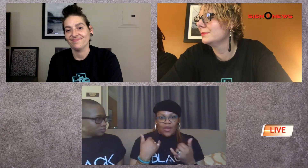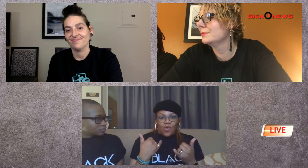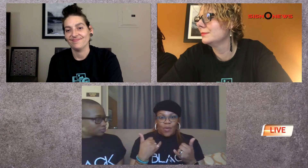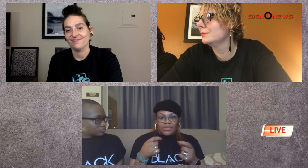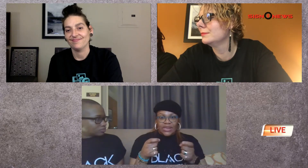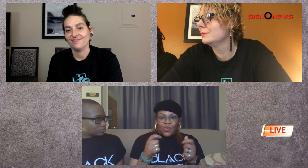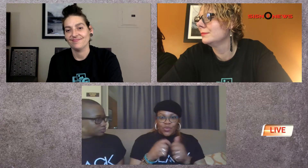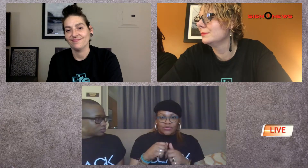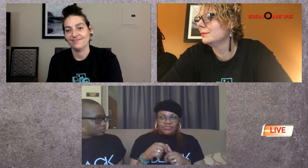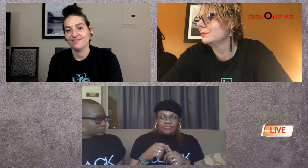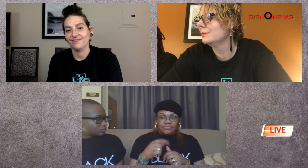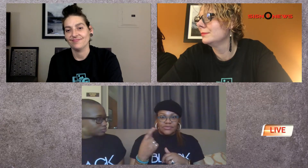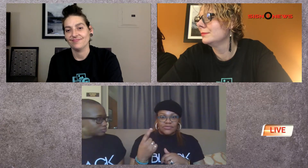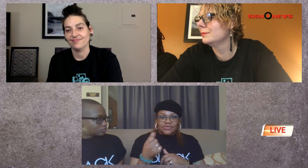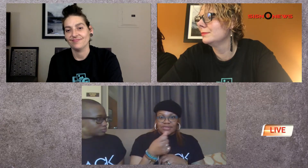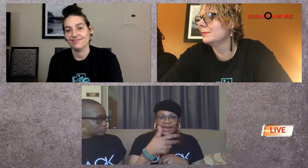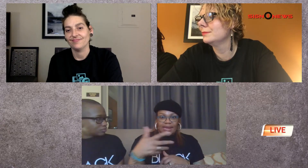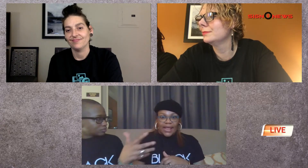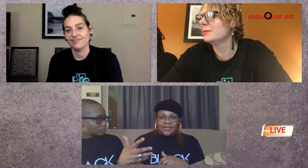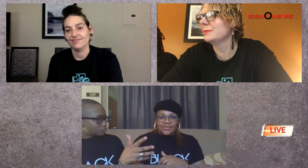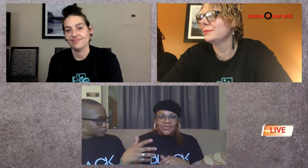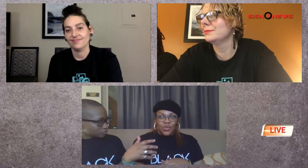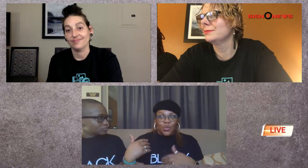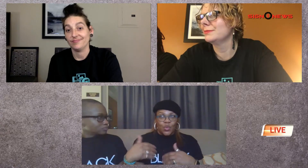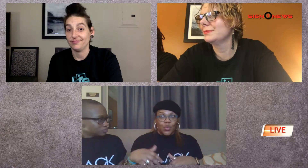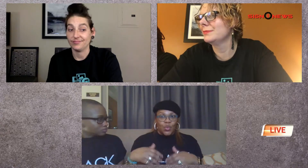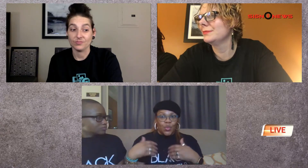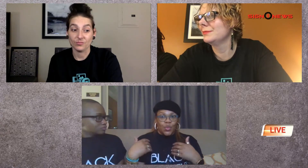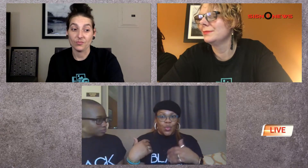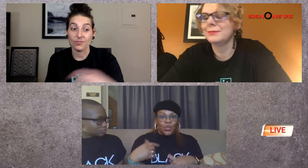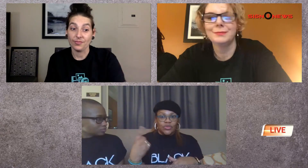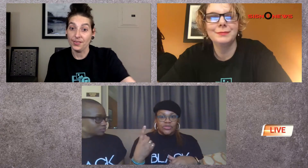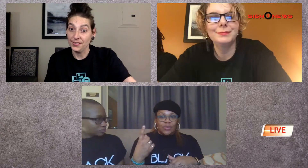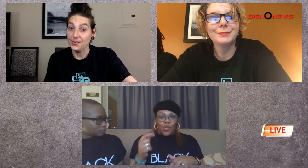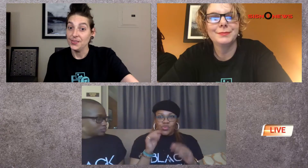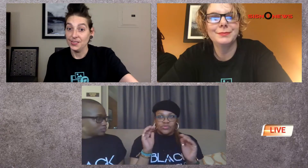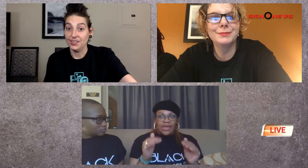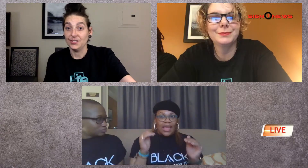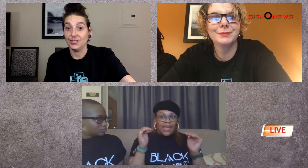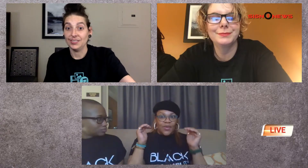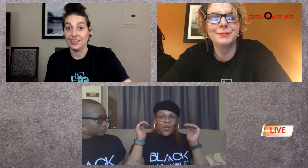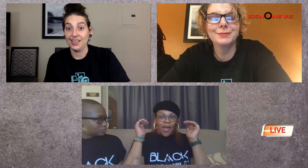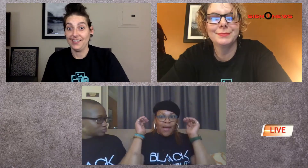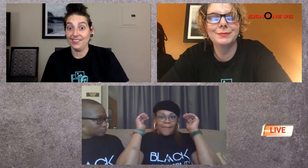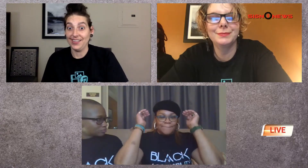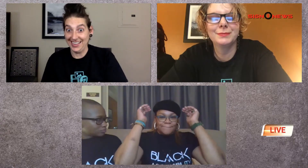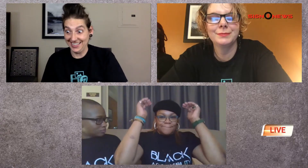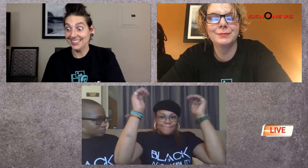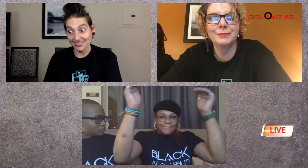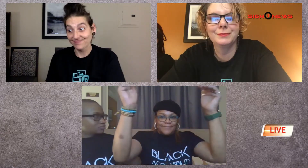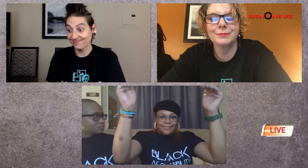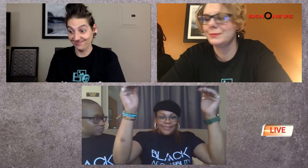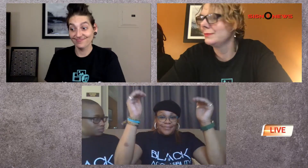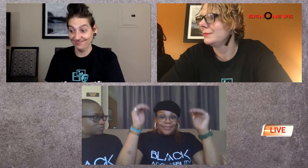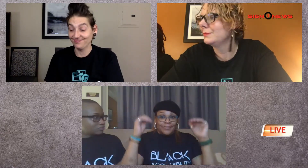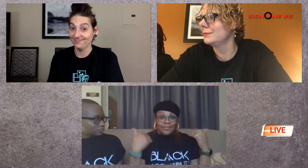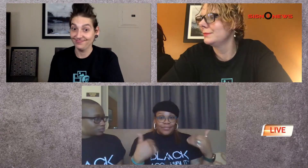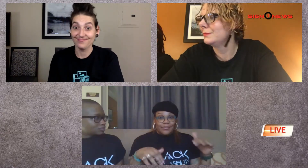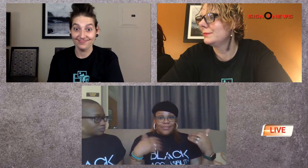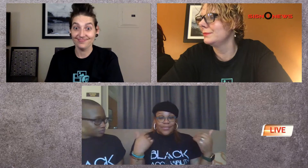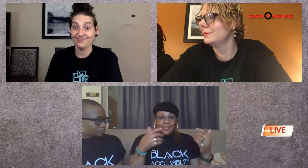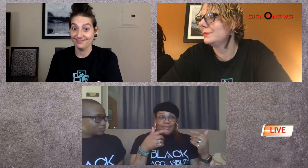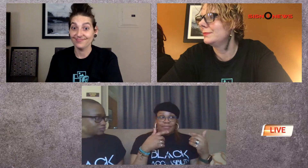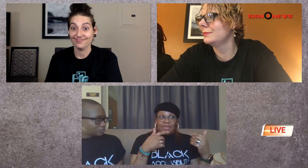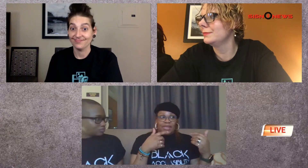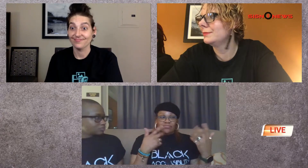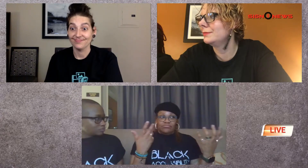Life has taught me that someone higher up, way higher